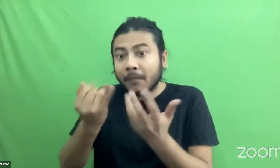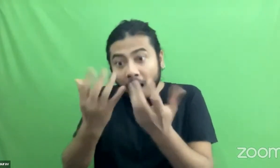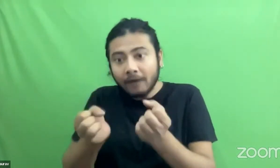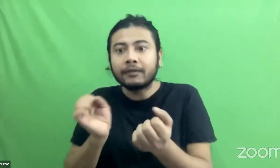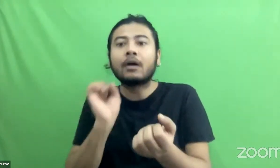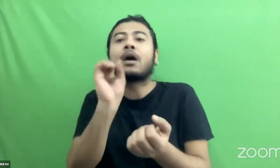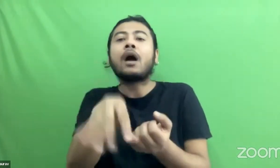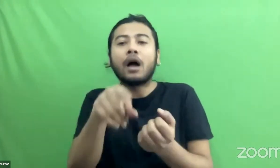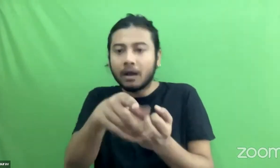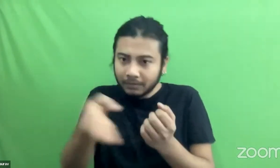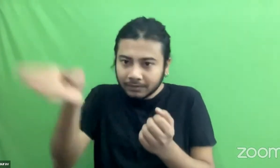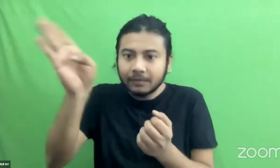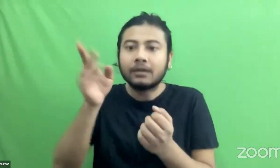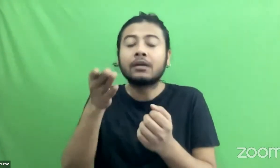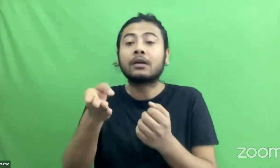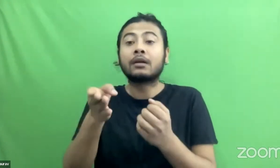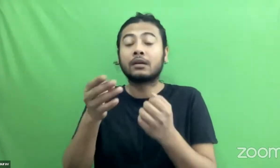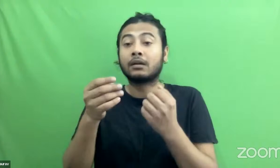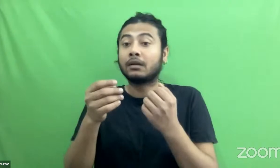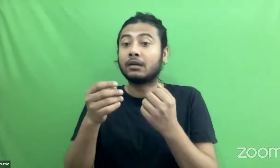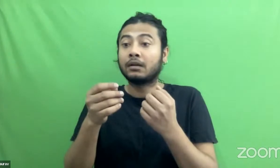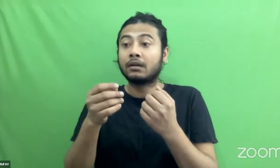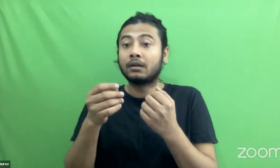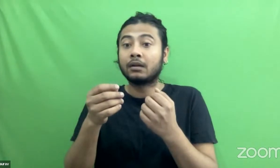praying, chanting is so very important.